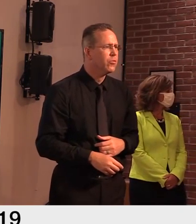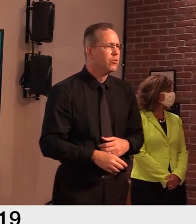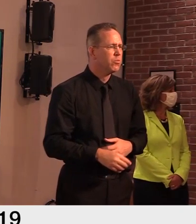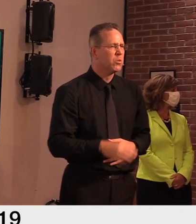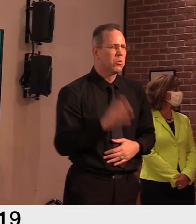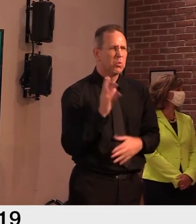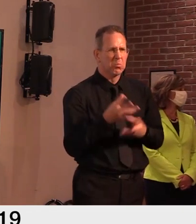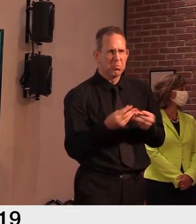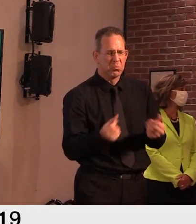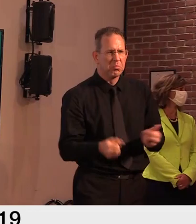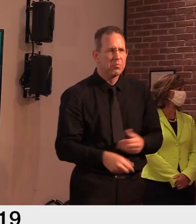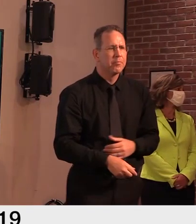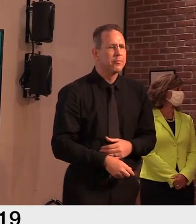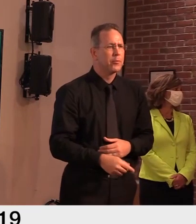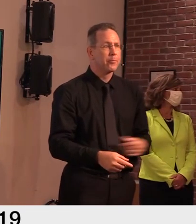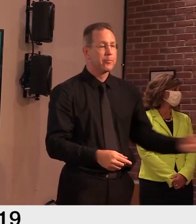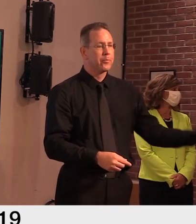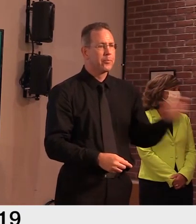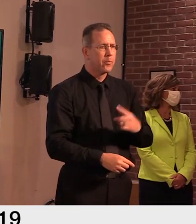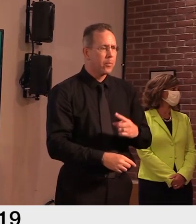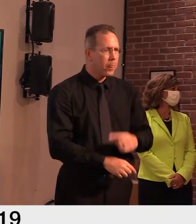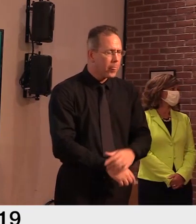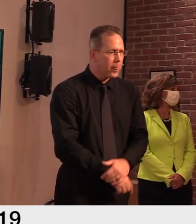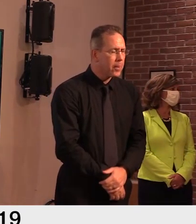burn itself out at that point in time.